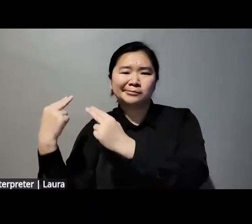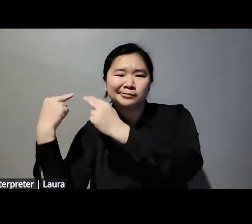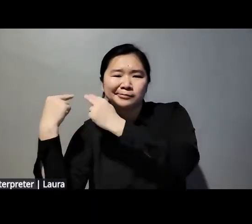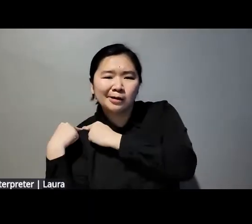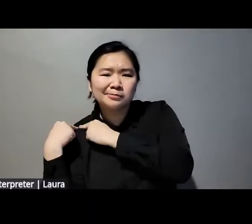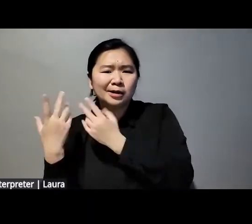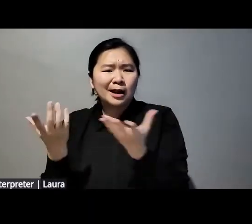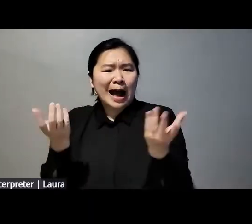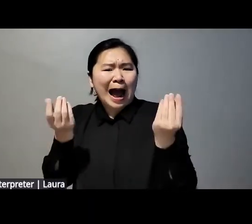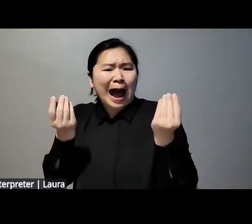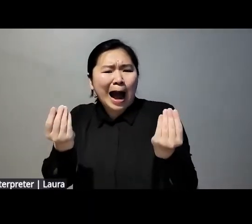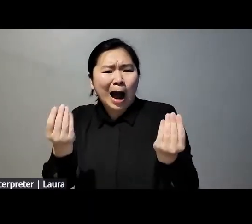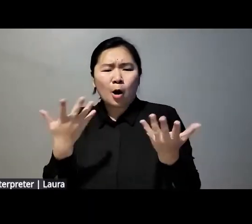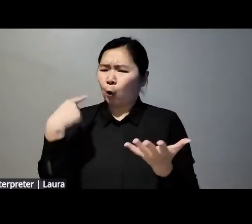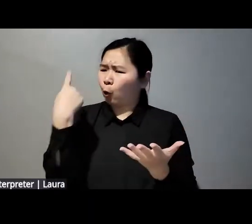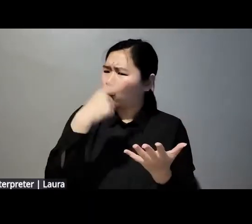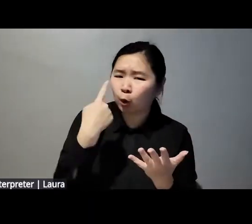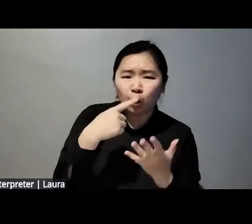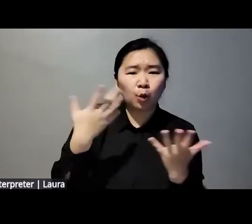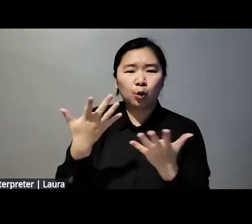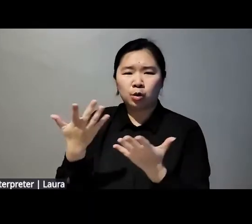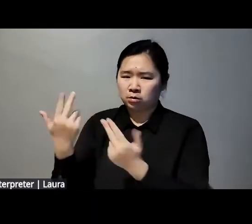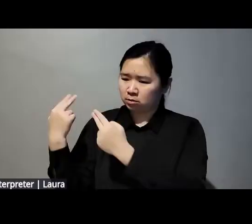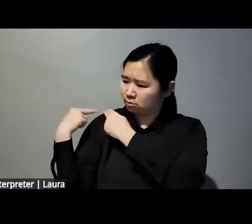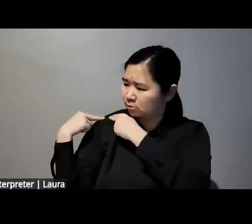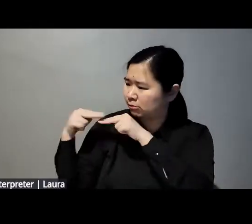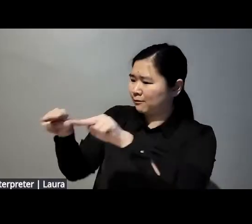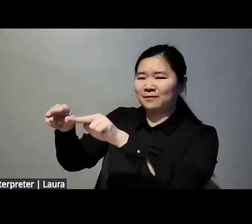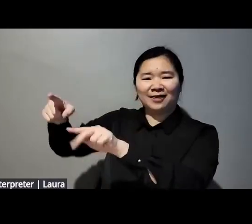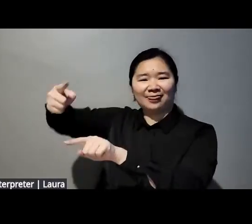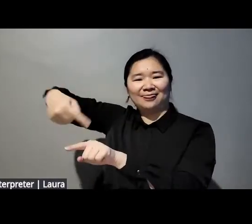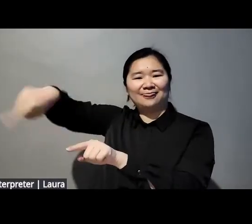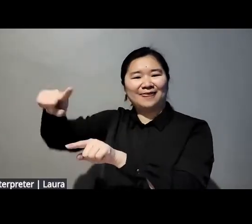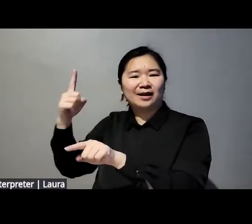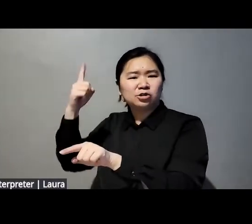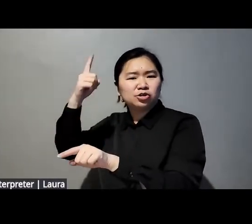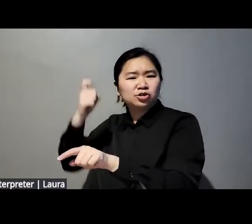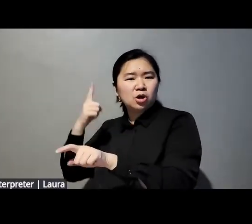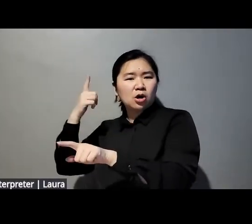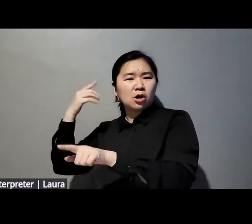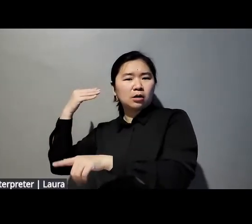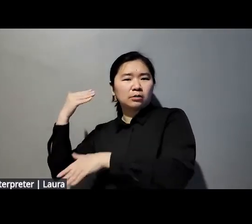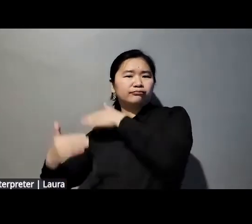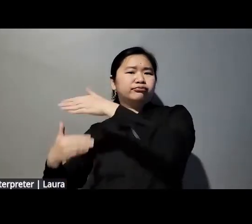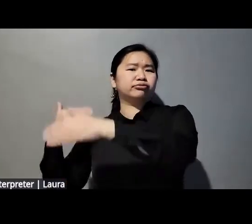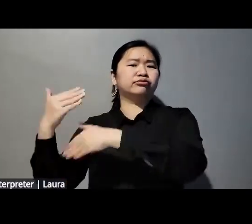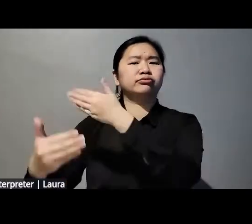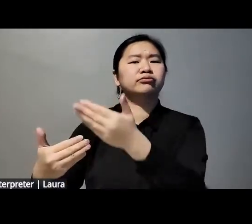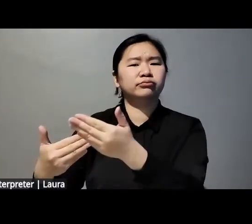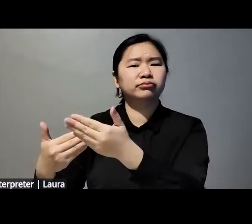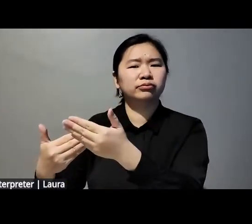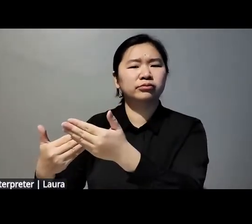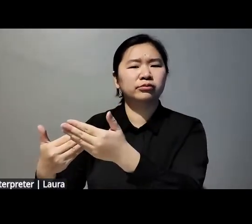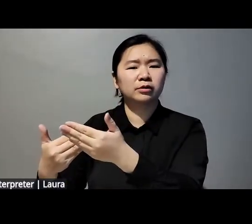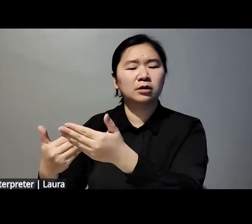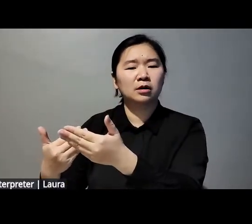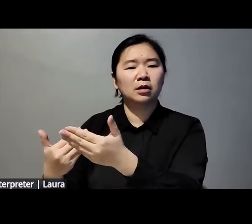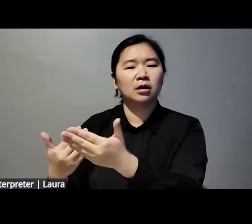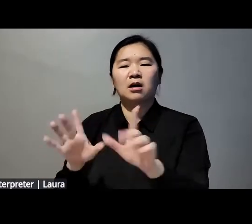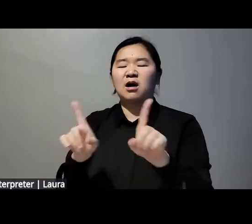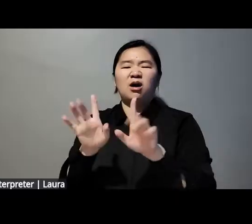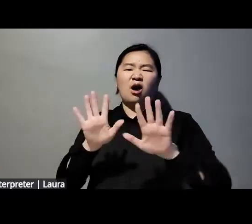under-resourced, another thing that Claire talked about. Many OPDs are invited into processes without predictable